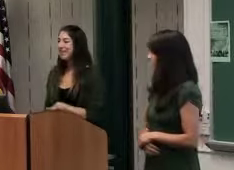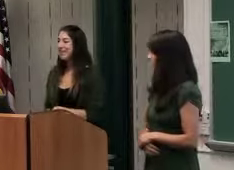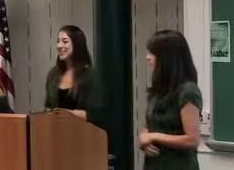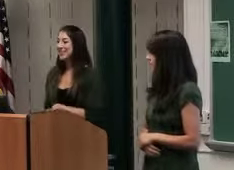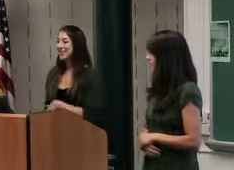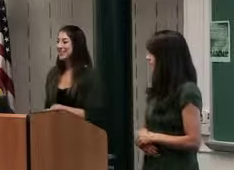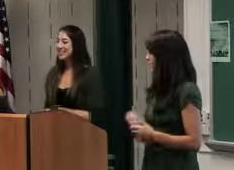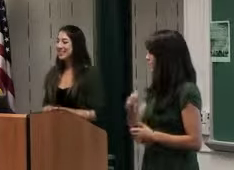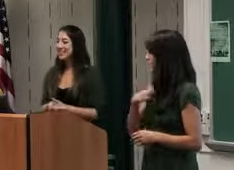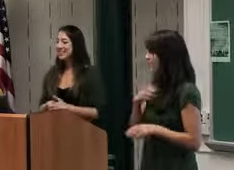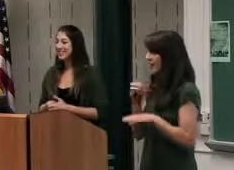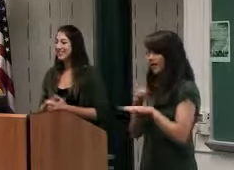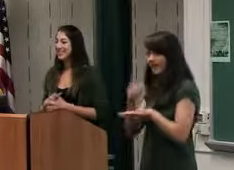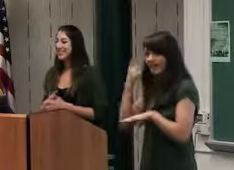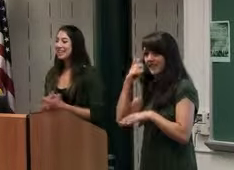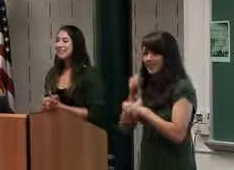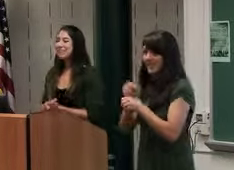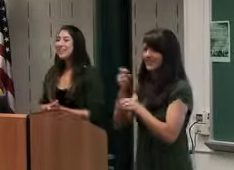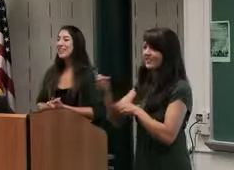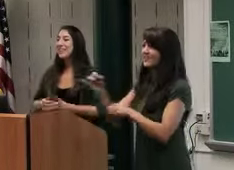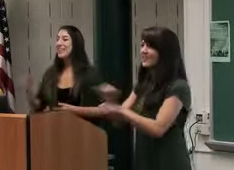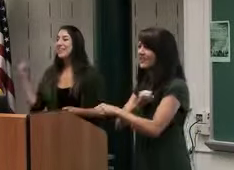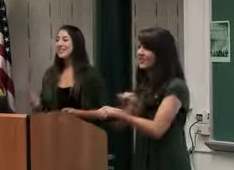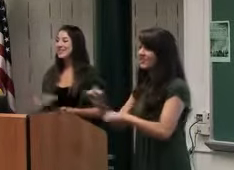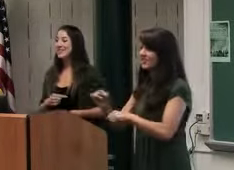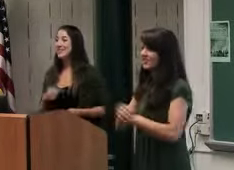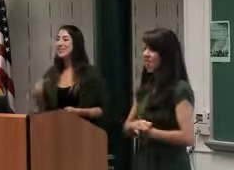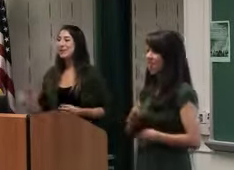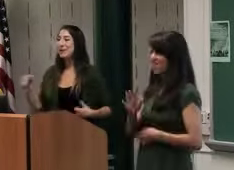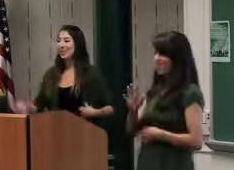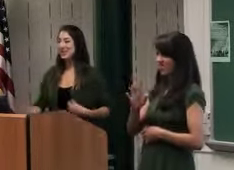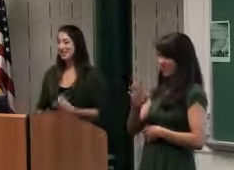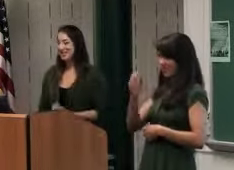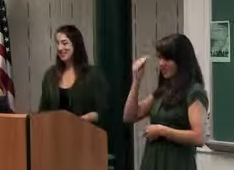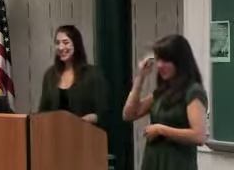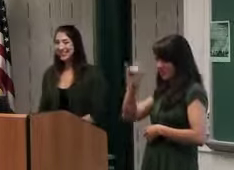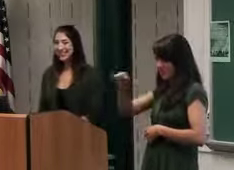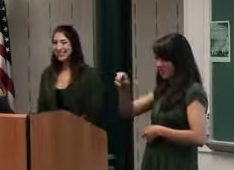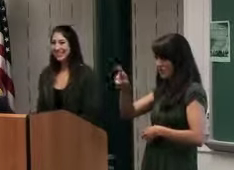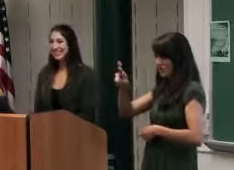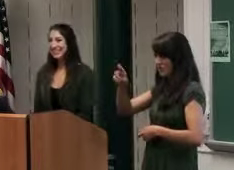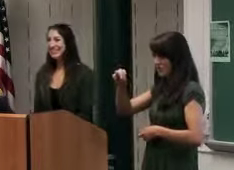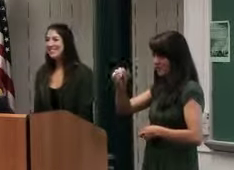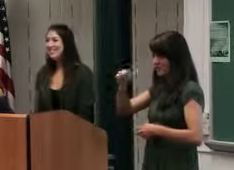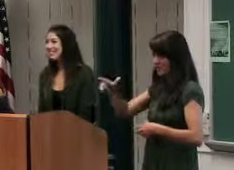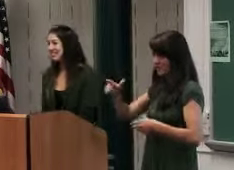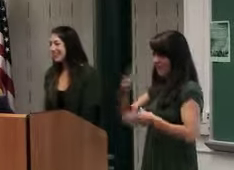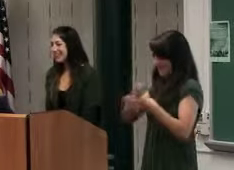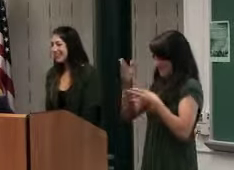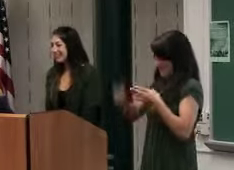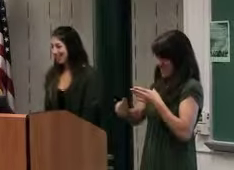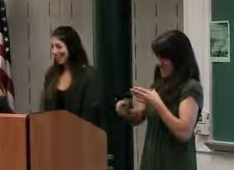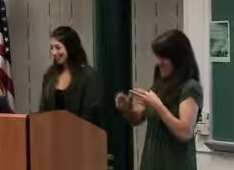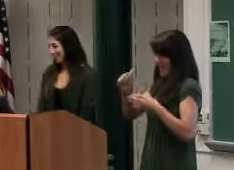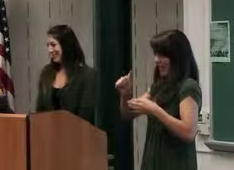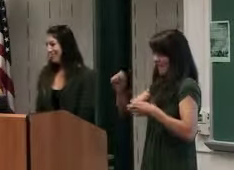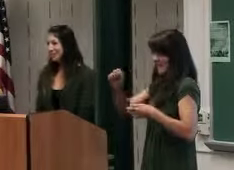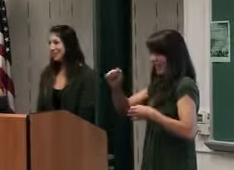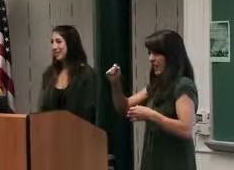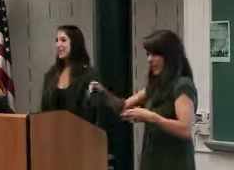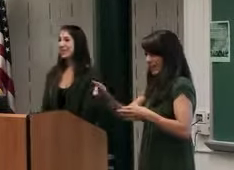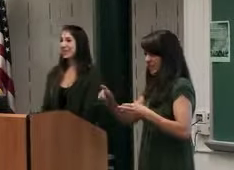My advice for next year's interns: complete those journals as soon as possible. Don't wait last